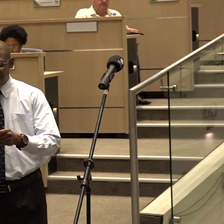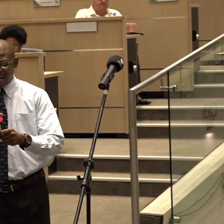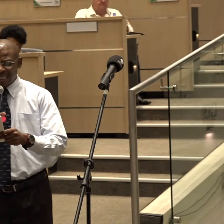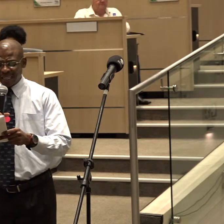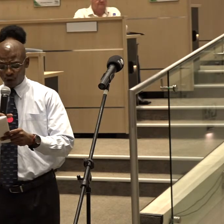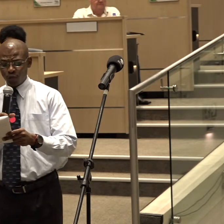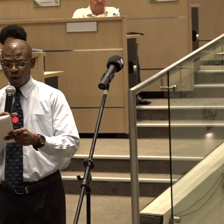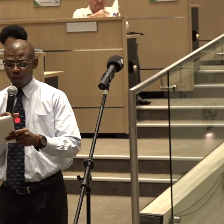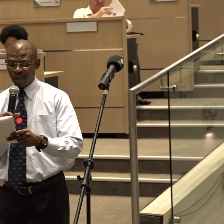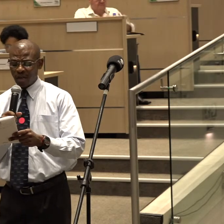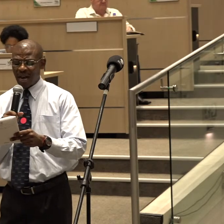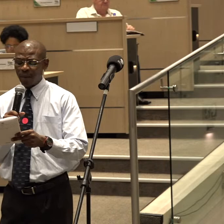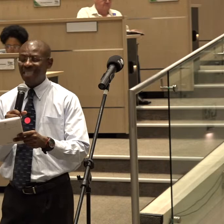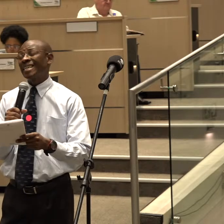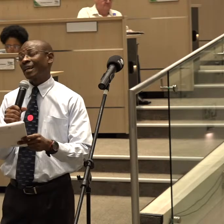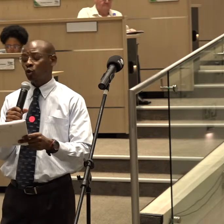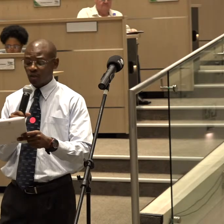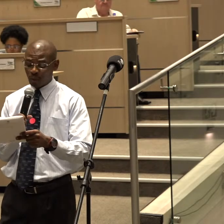services